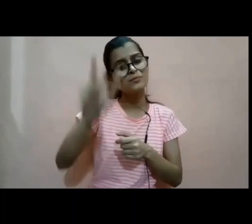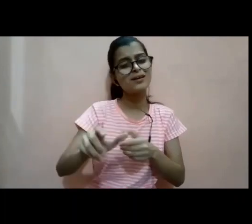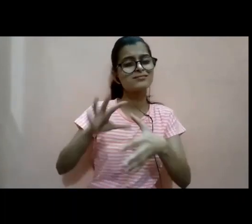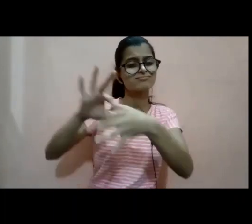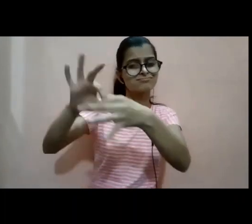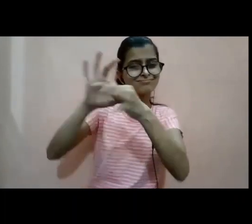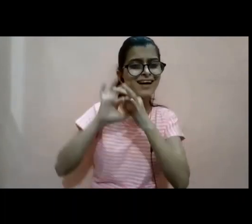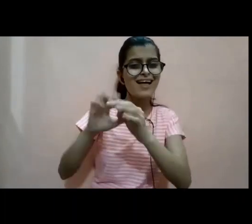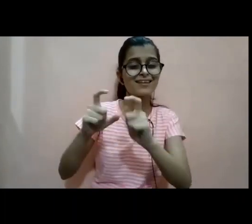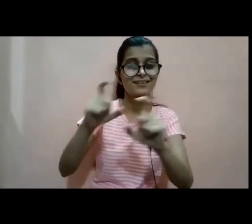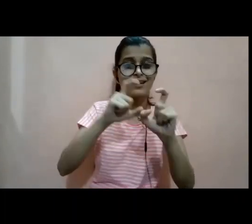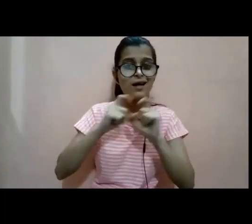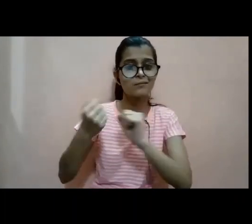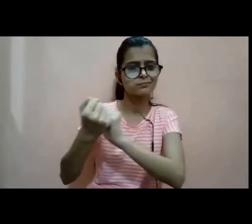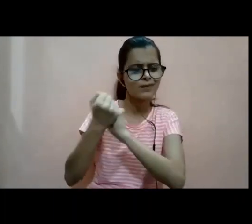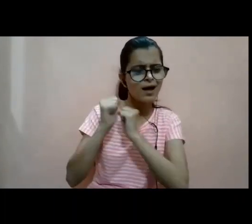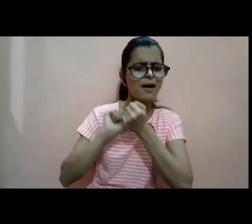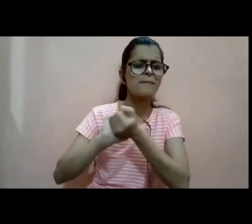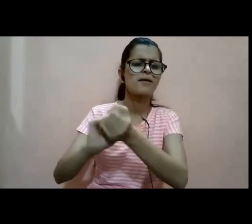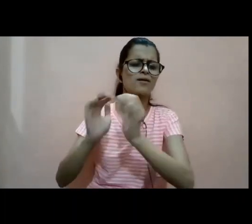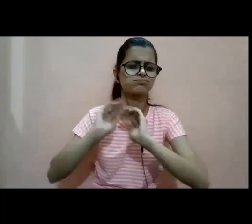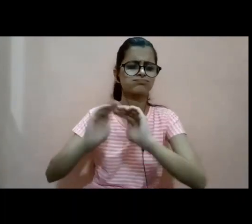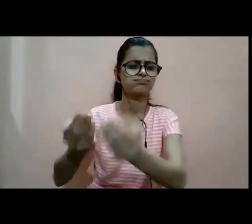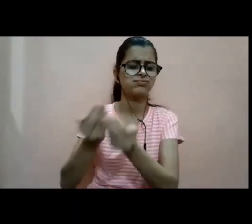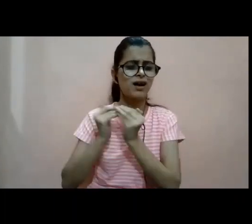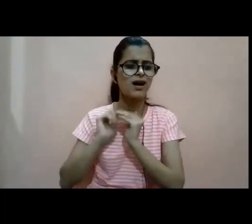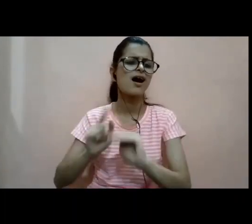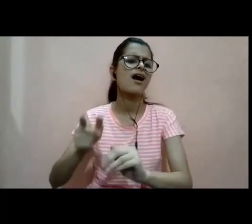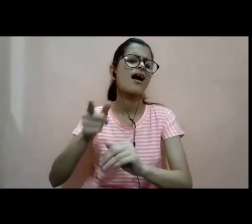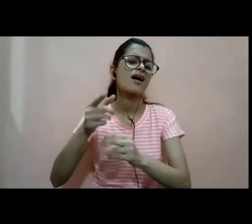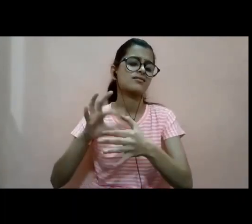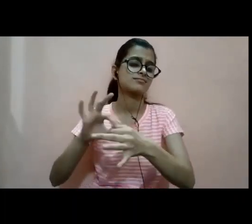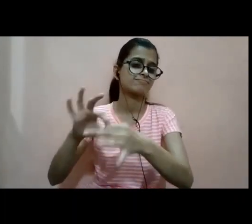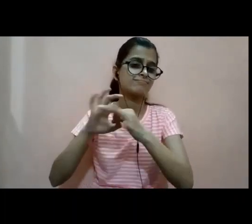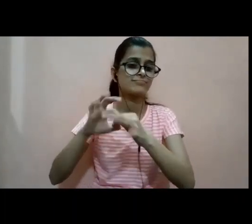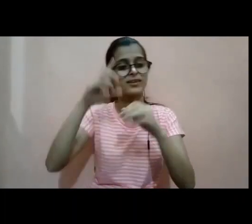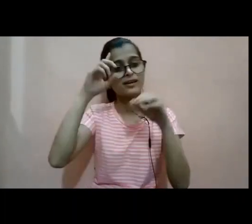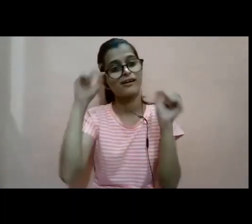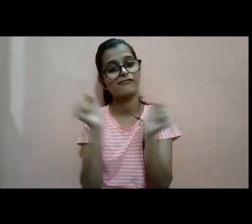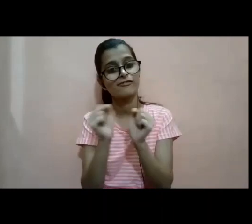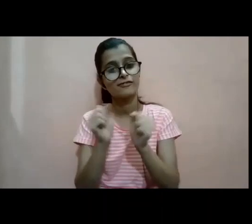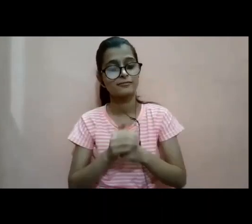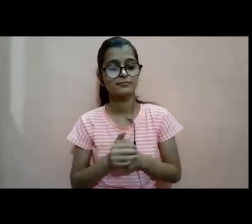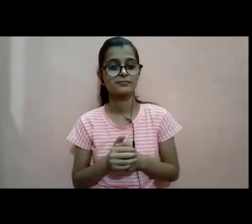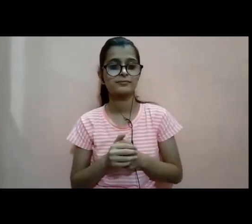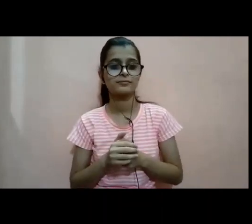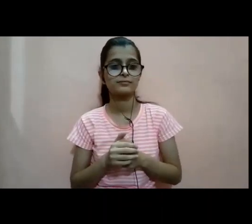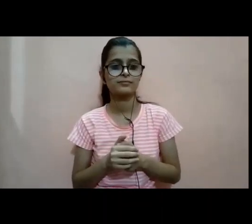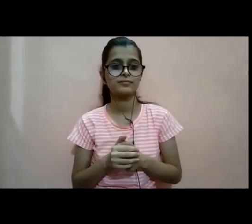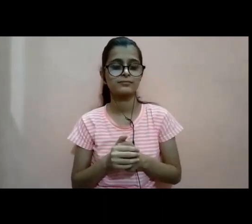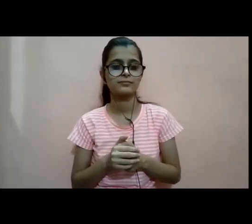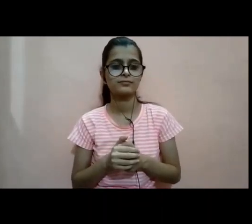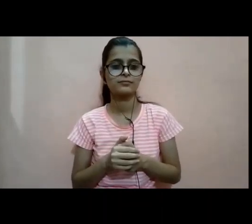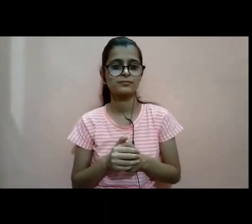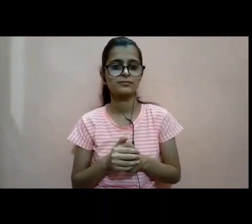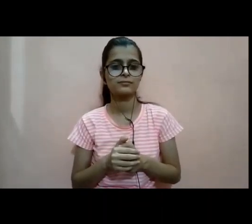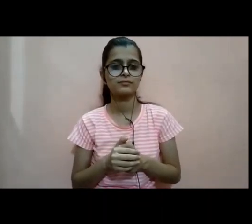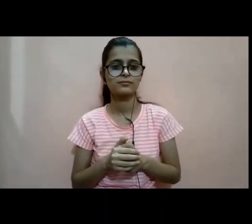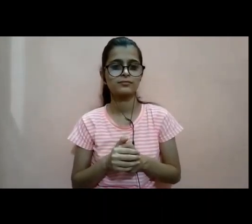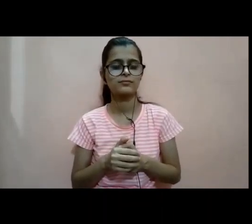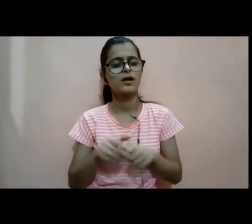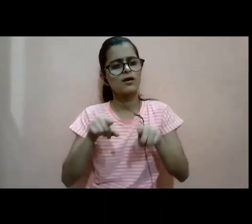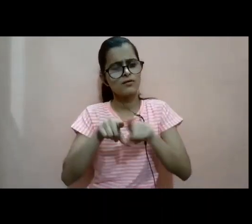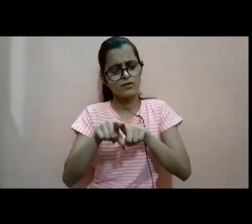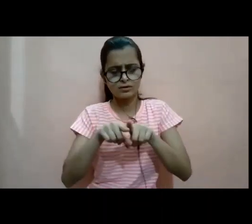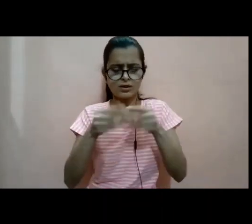Yes. Yeah. And I think there's something. I mean, one of the ways we might want to bring together the kind of the experiences